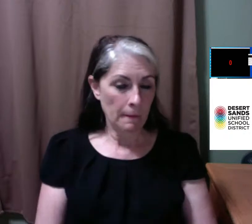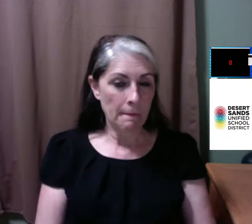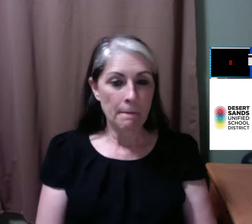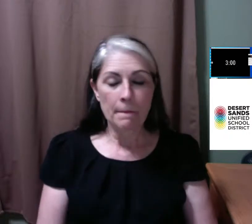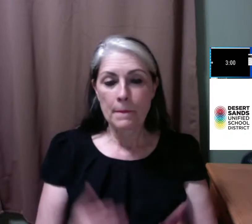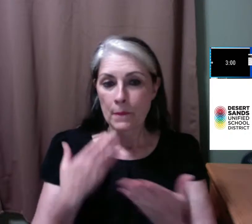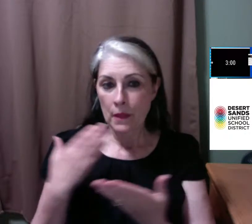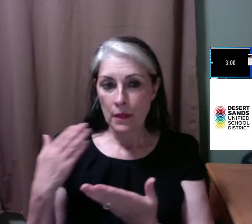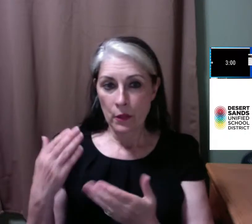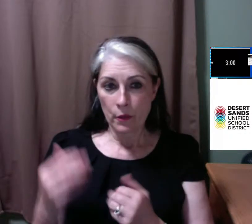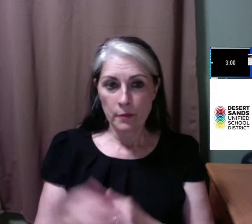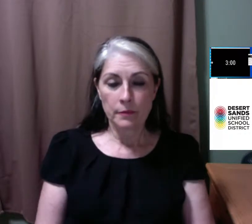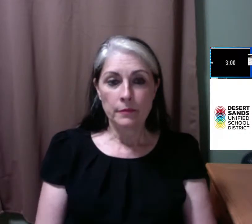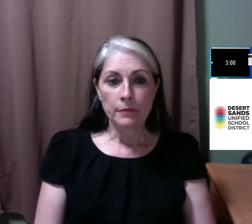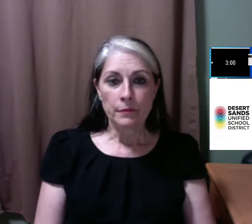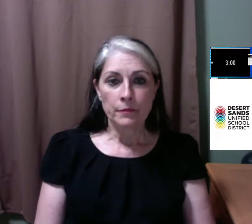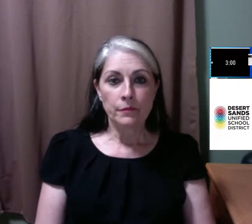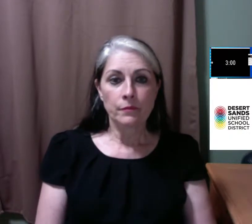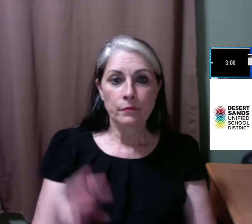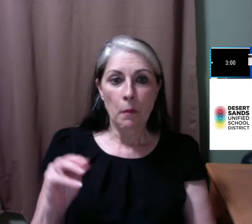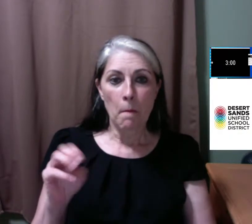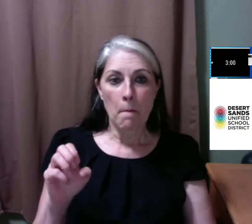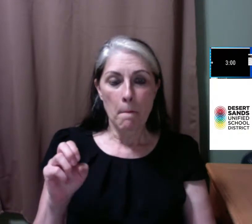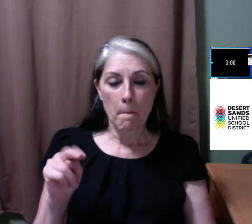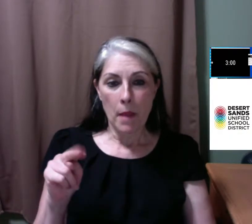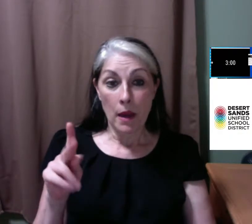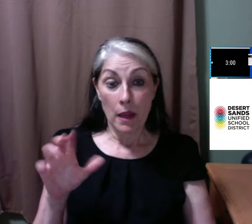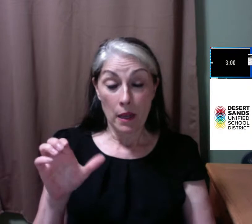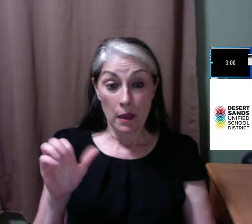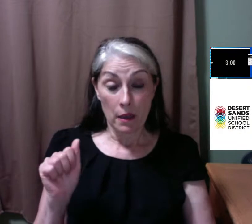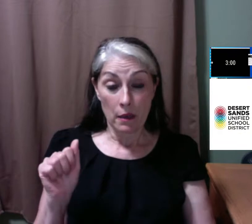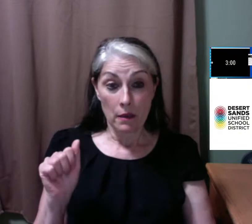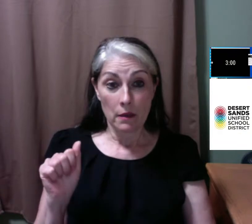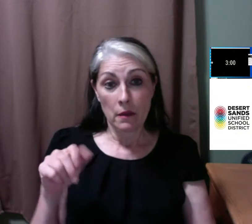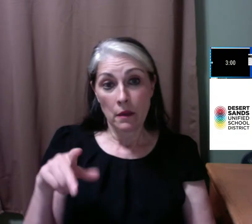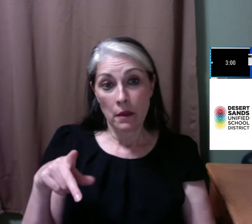you. Monica Patino Ayala.